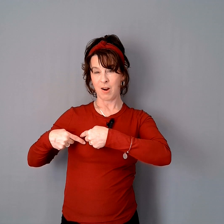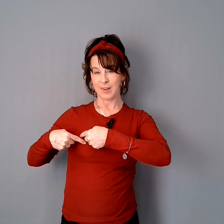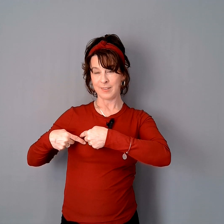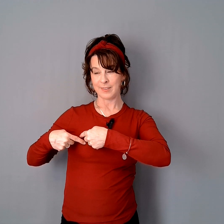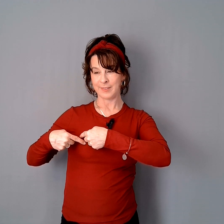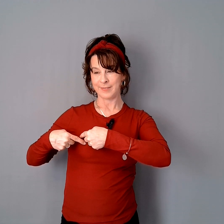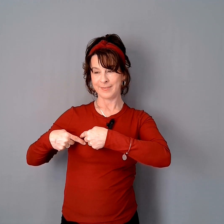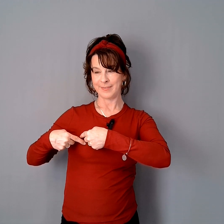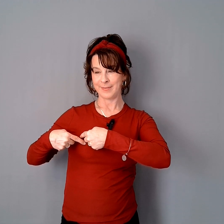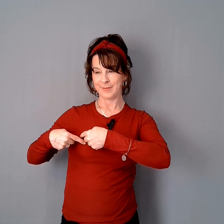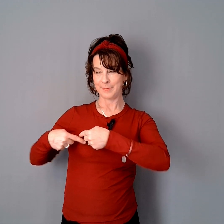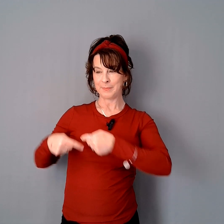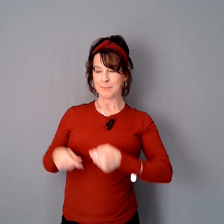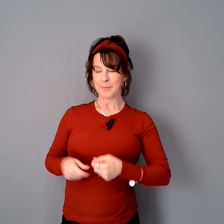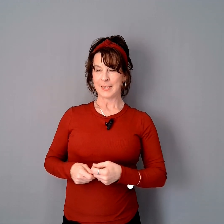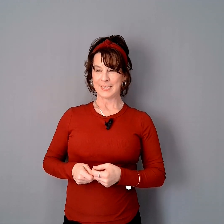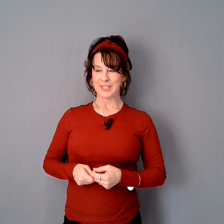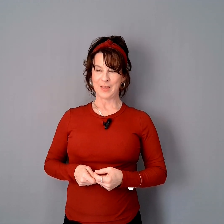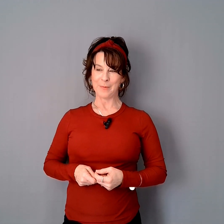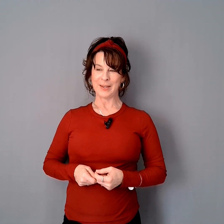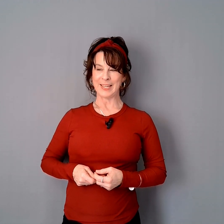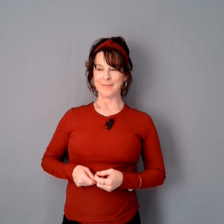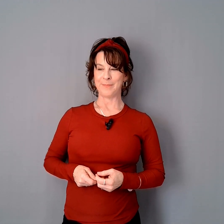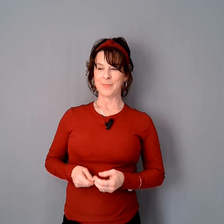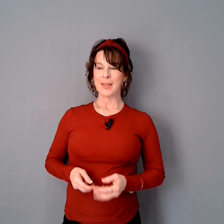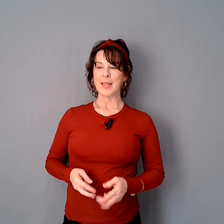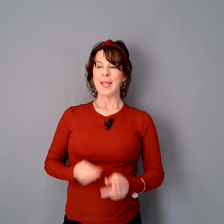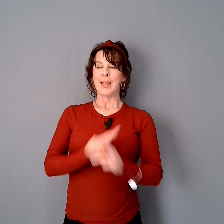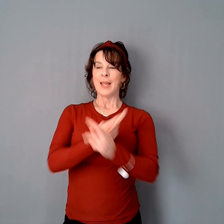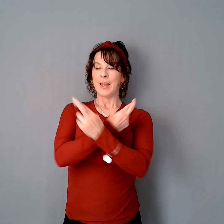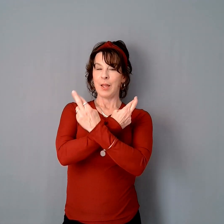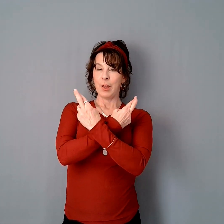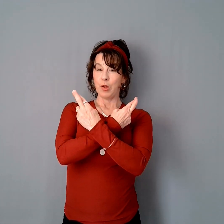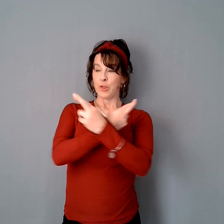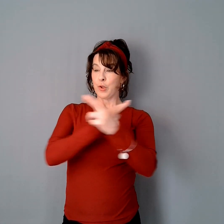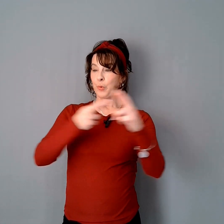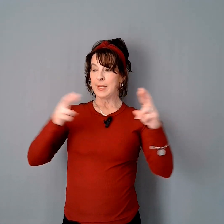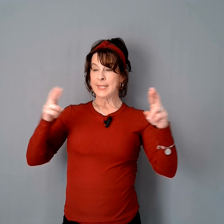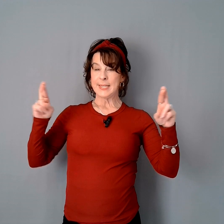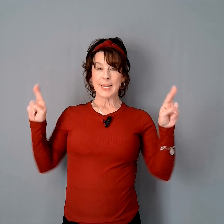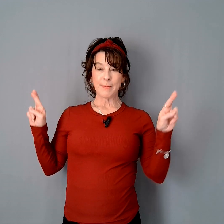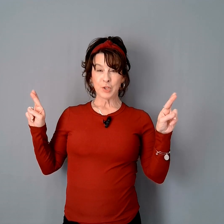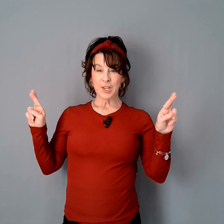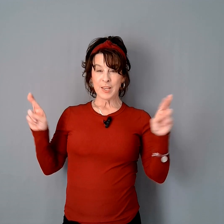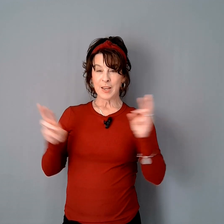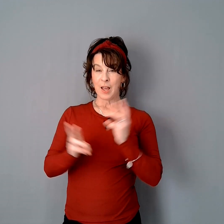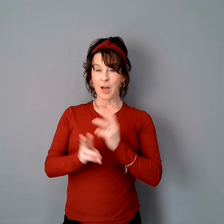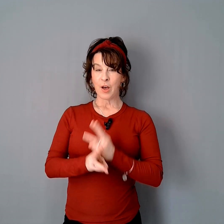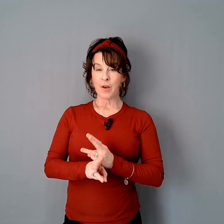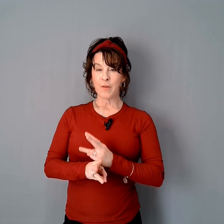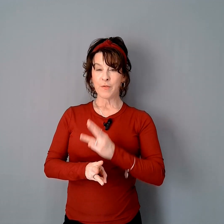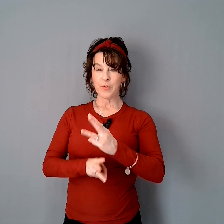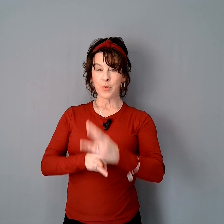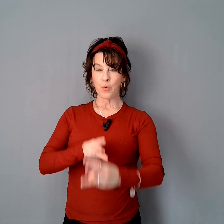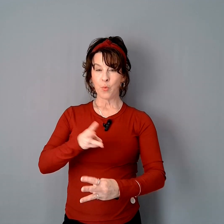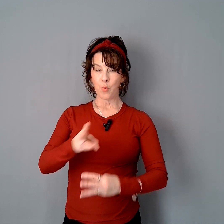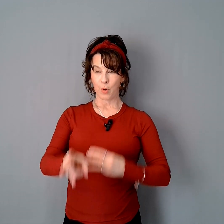heart. Let's do that one again. The redemption of the